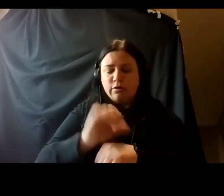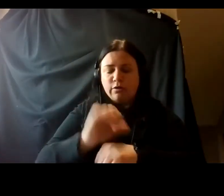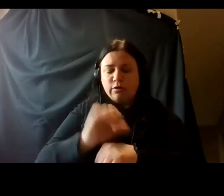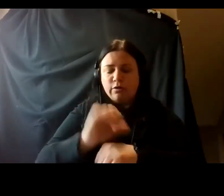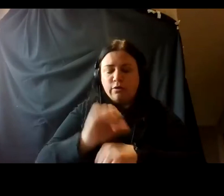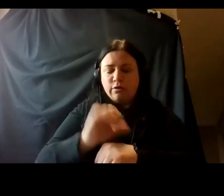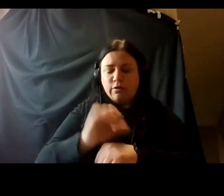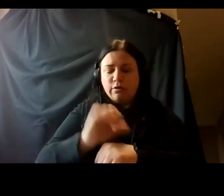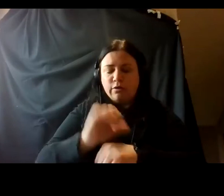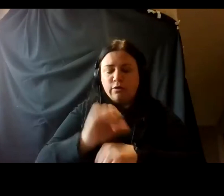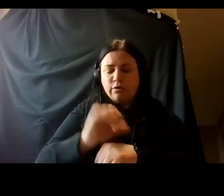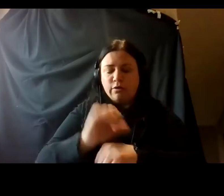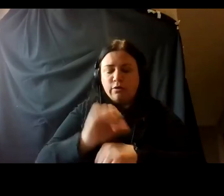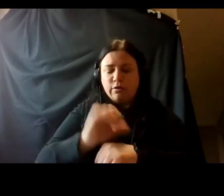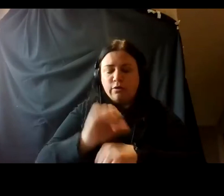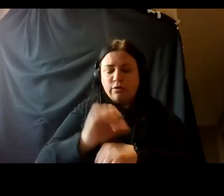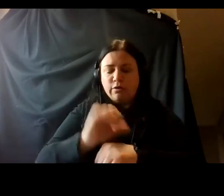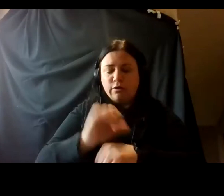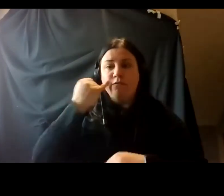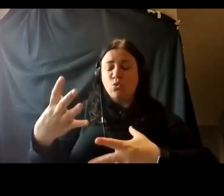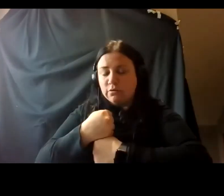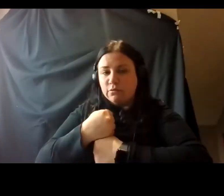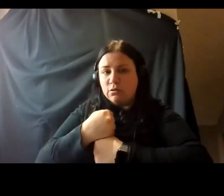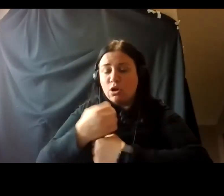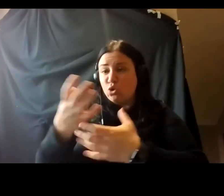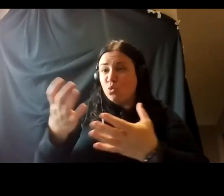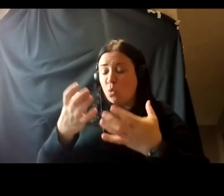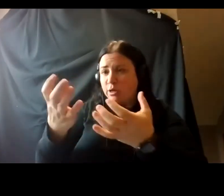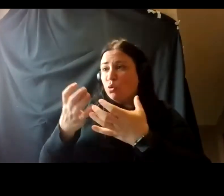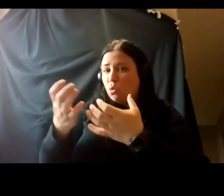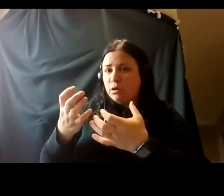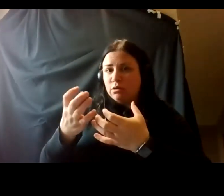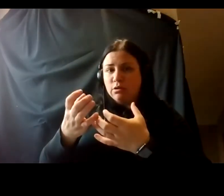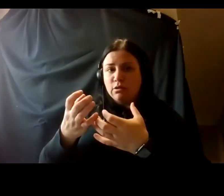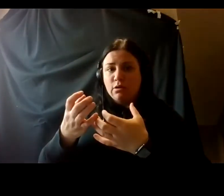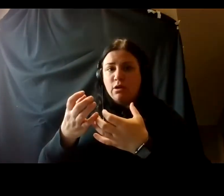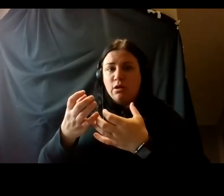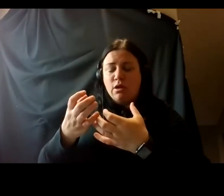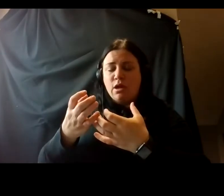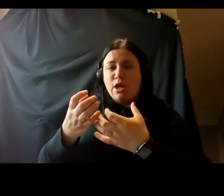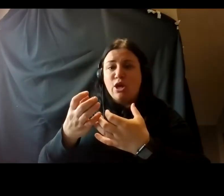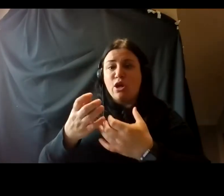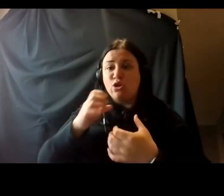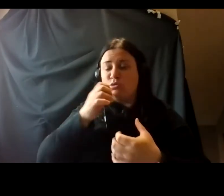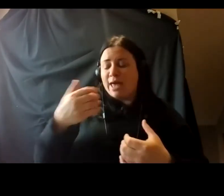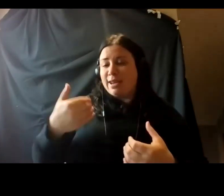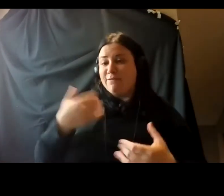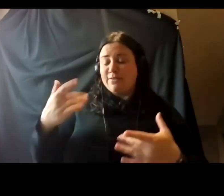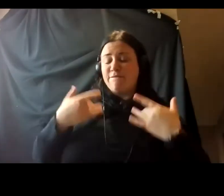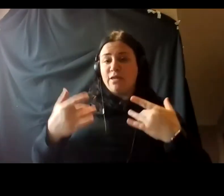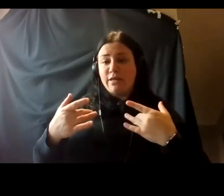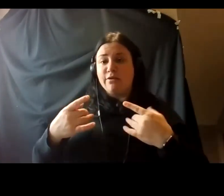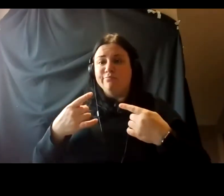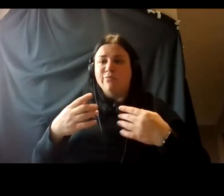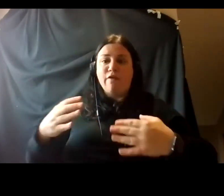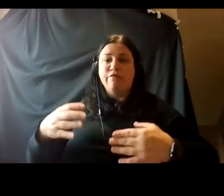that you wanted, there's no feeling of self-worth, feeling of fulfillment that I did something, that I achieved something. That, as